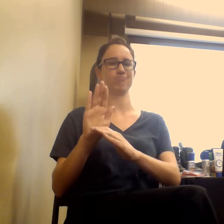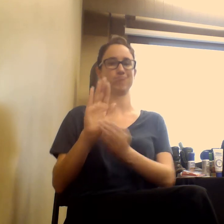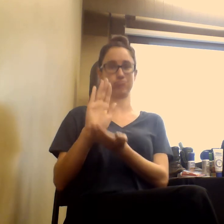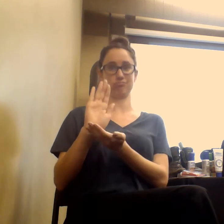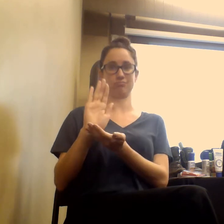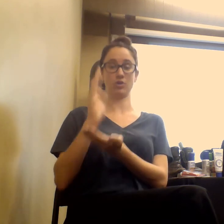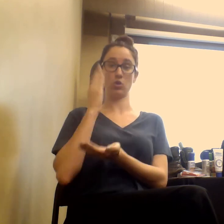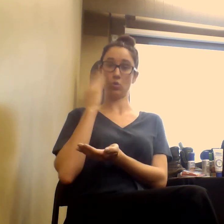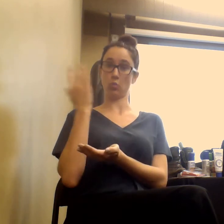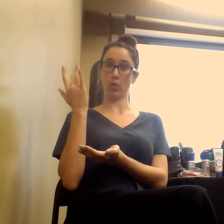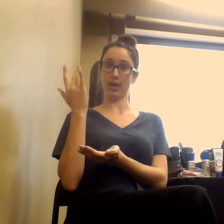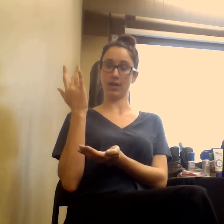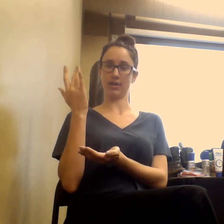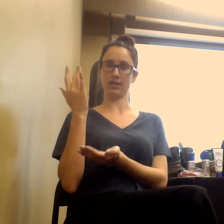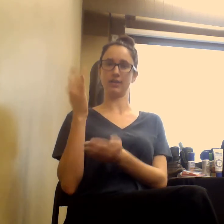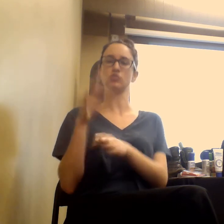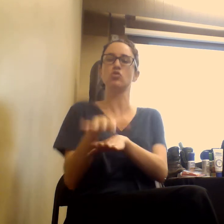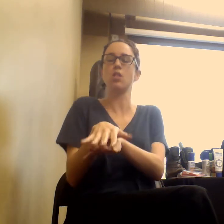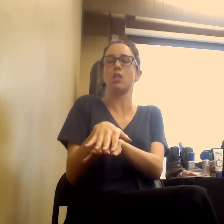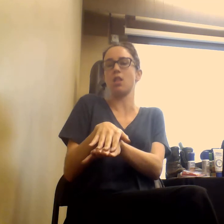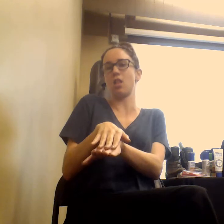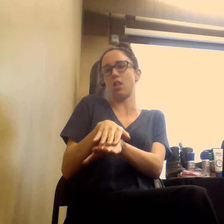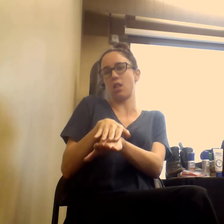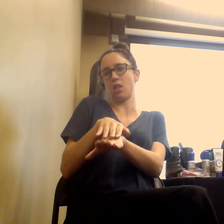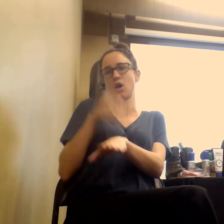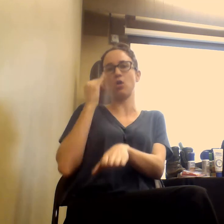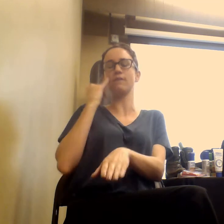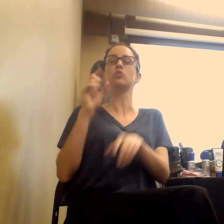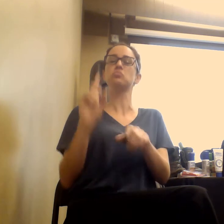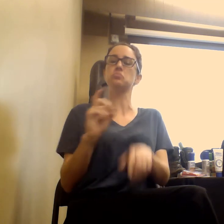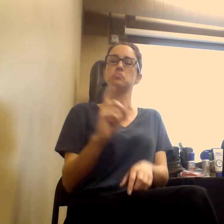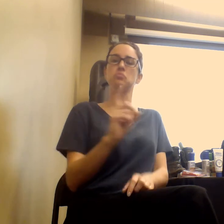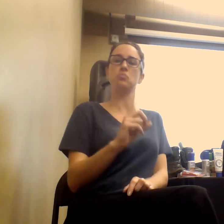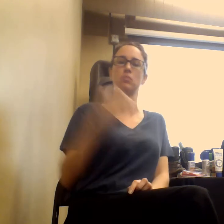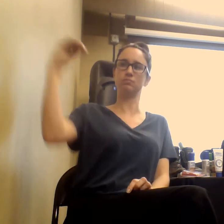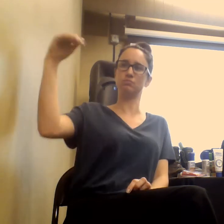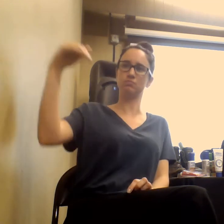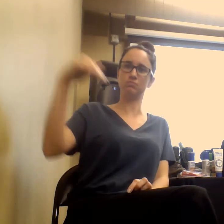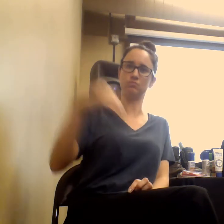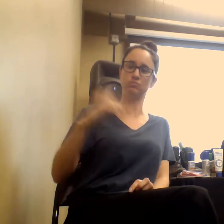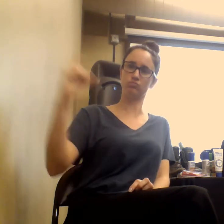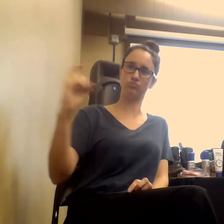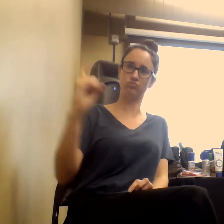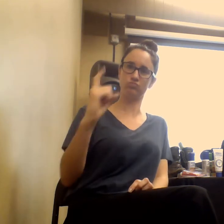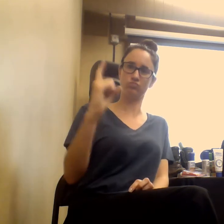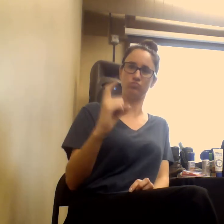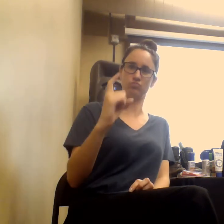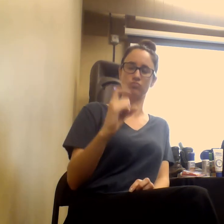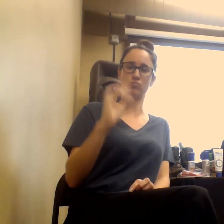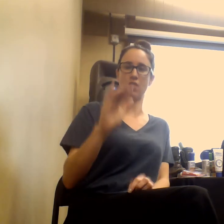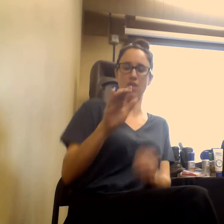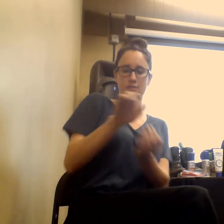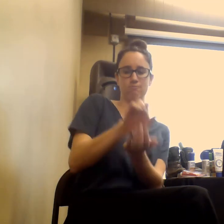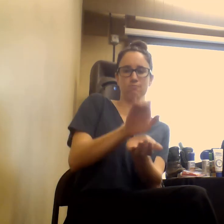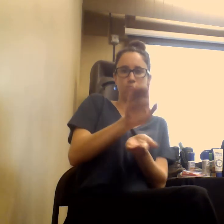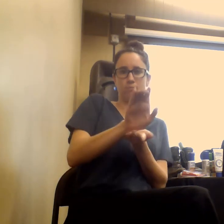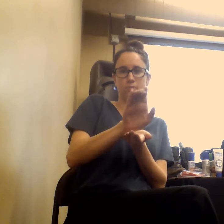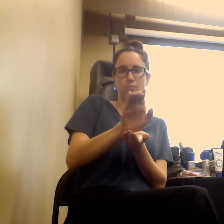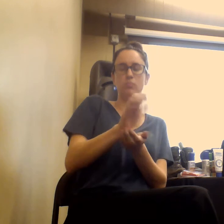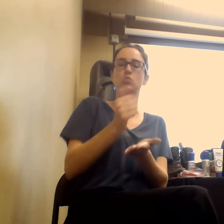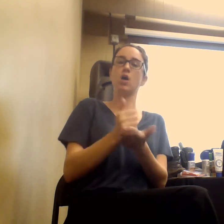for deceleration on a downhill. So as you're going down and you're planting that heel, it's supposed to help decelerate you so